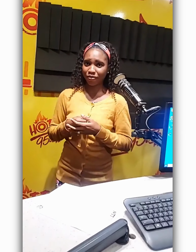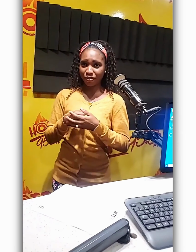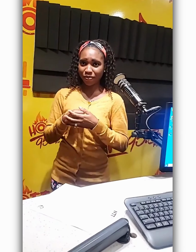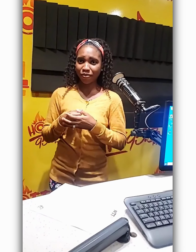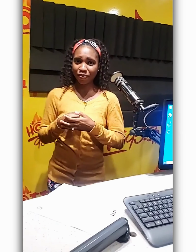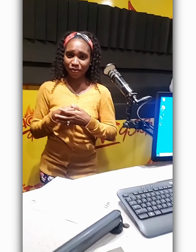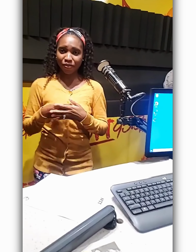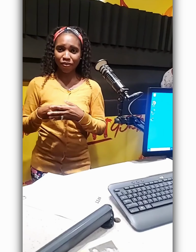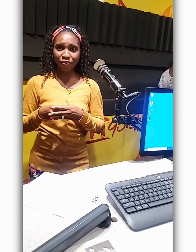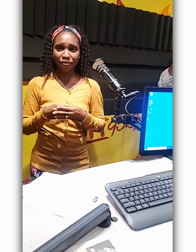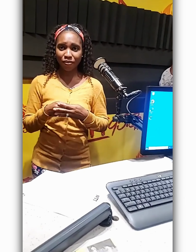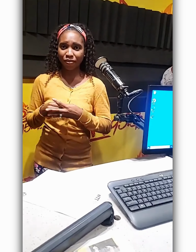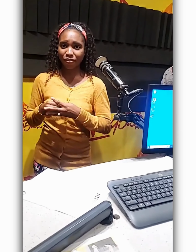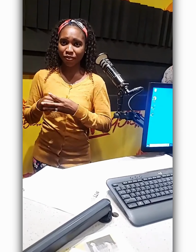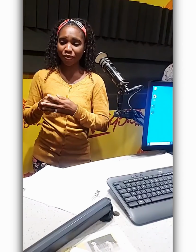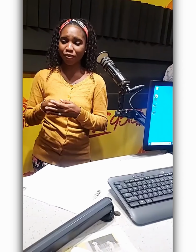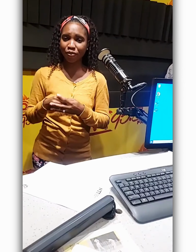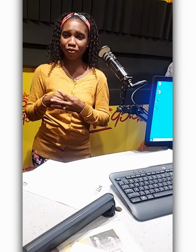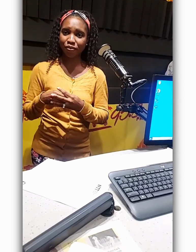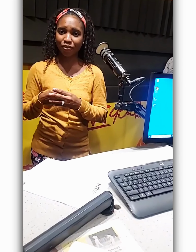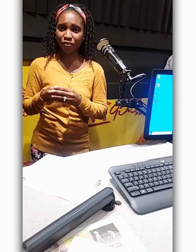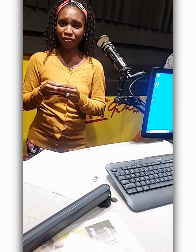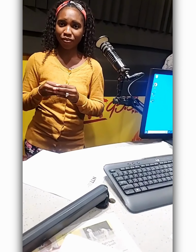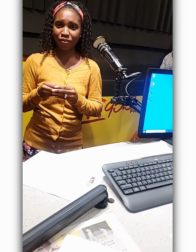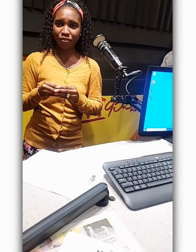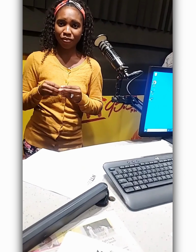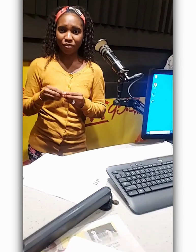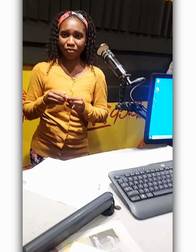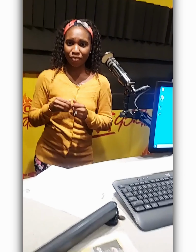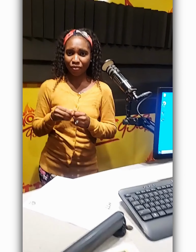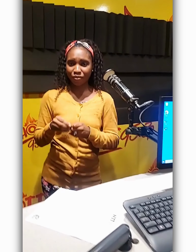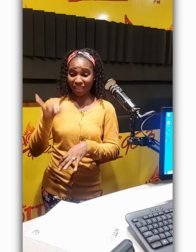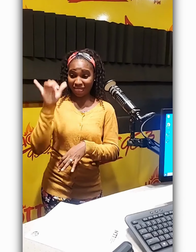most important to him on this business trip.